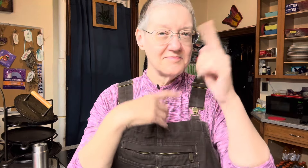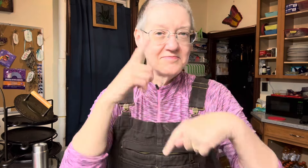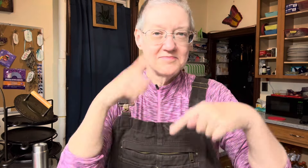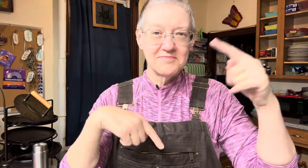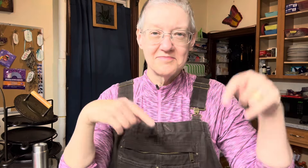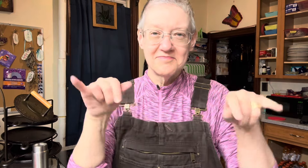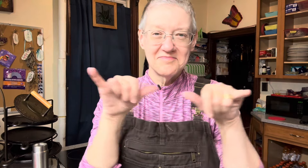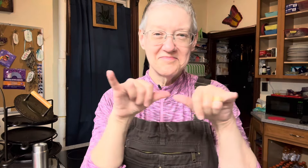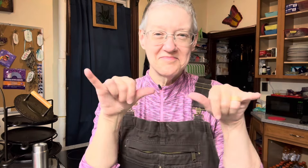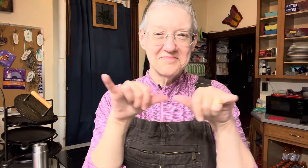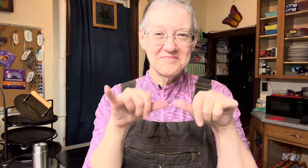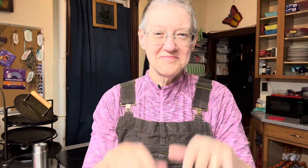of sizes.